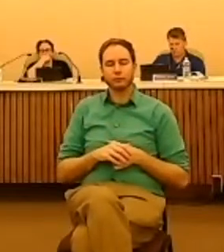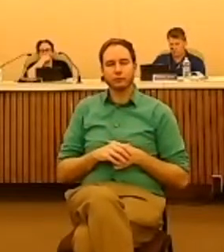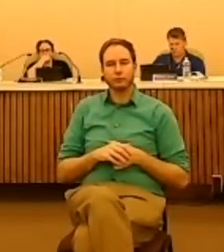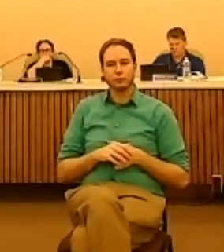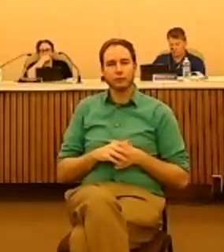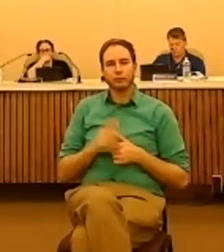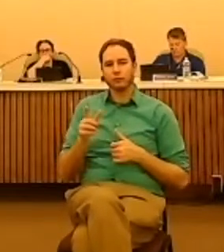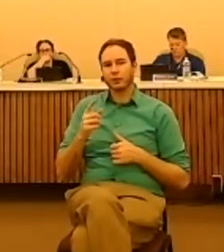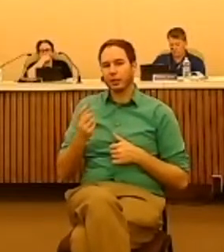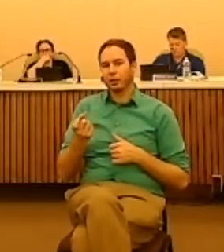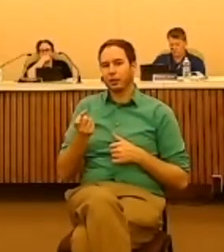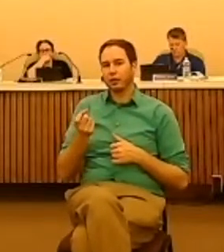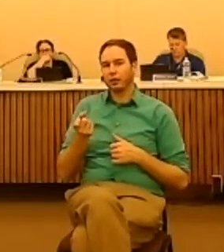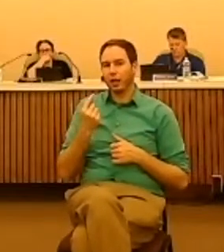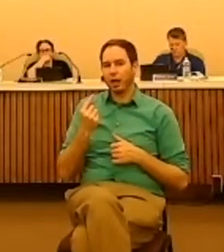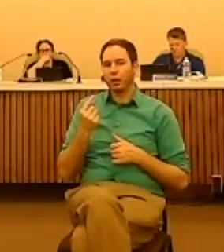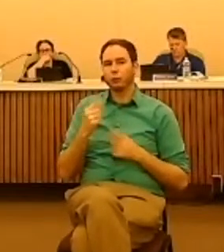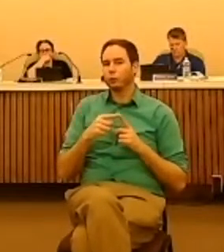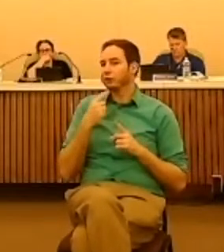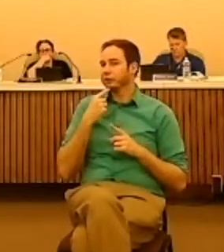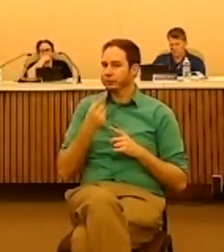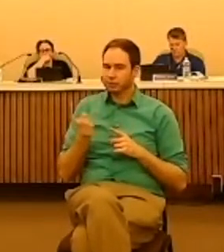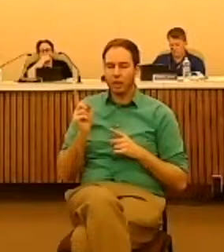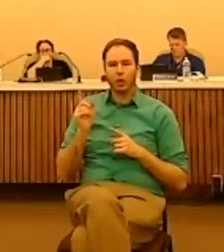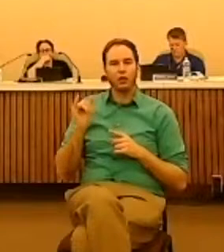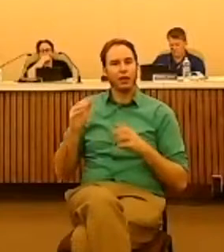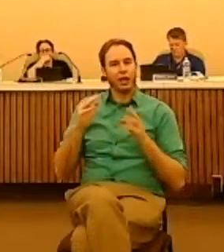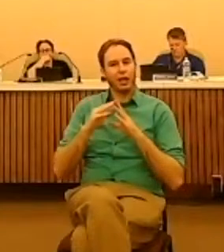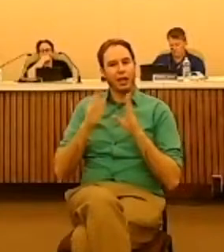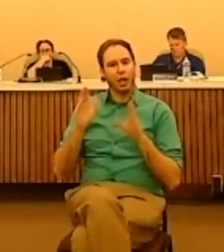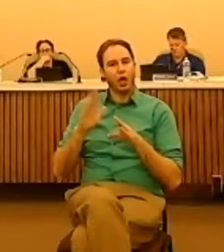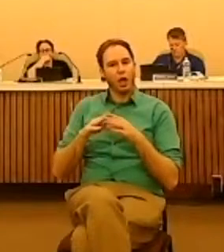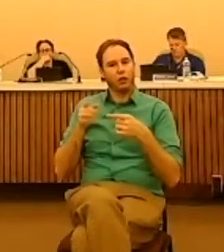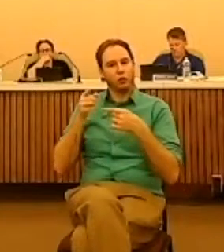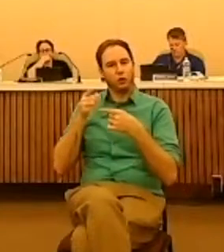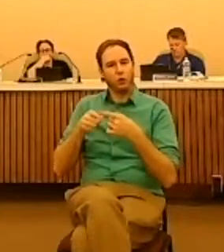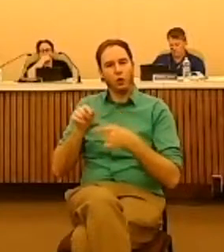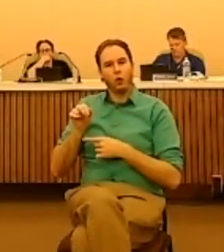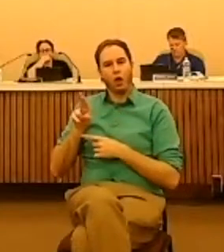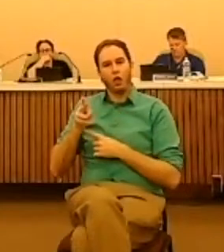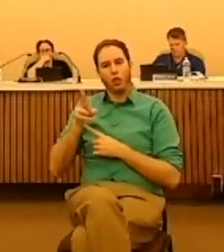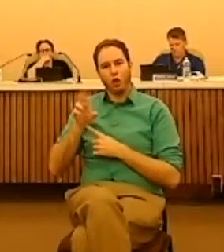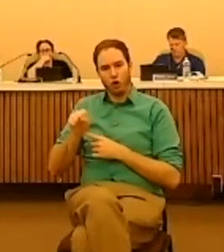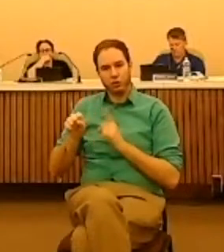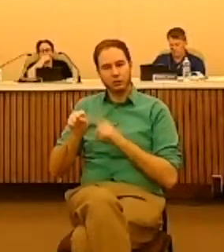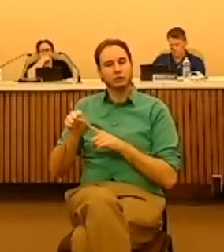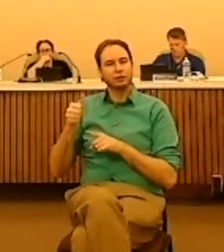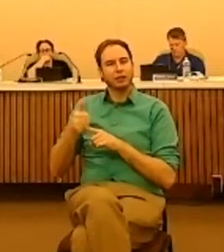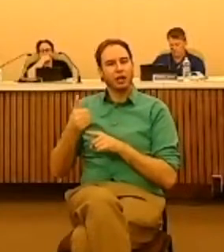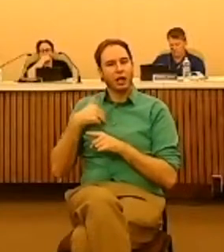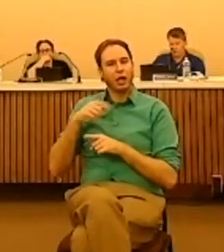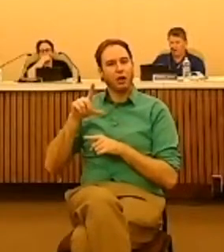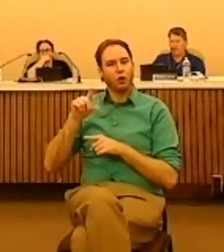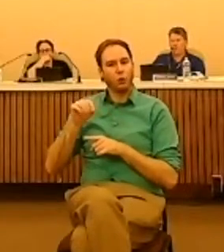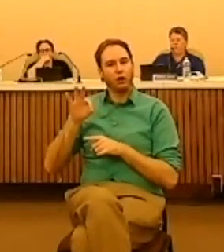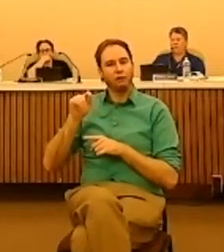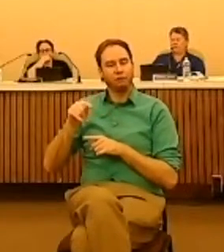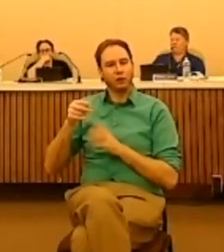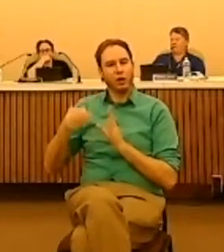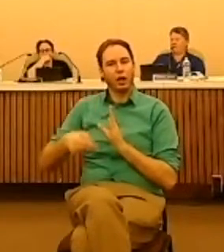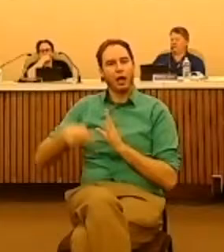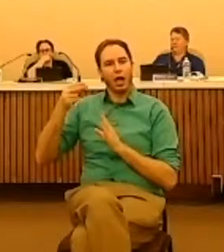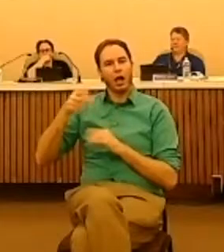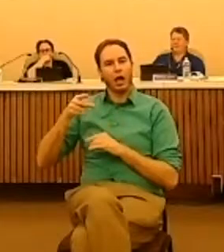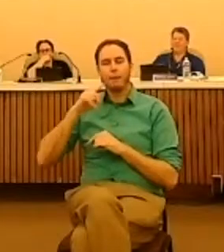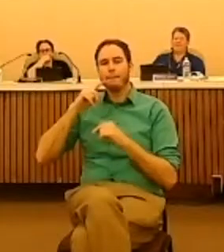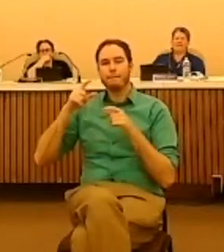They've asked me to tell you that the house on the corner of Authors has 20-foot high pines surrounding the